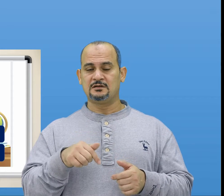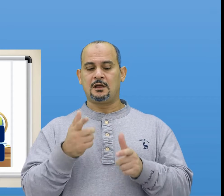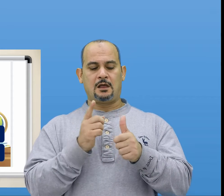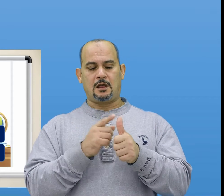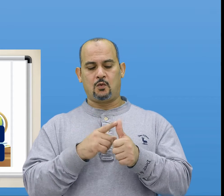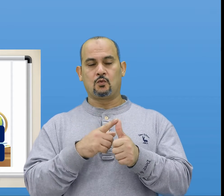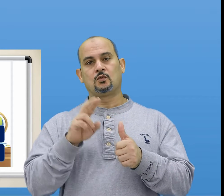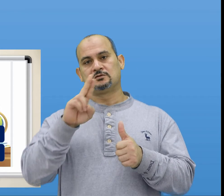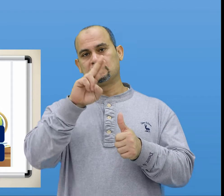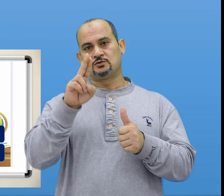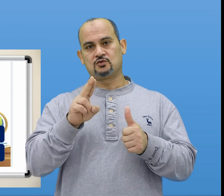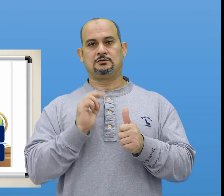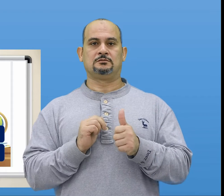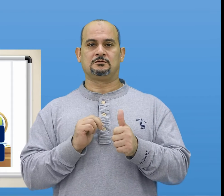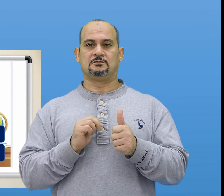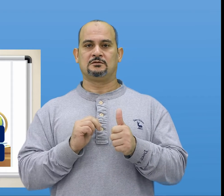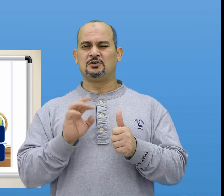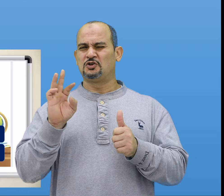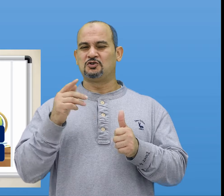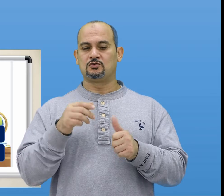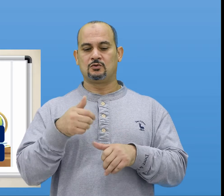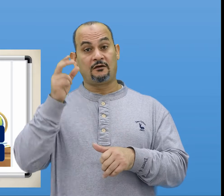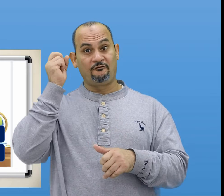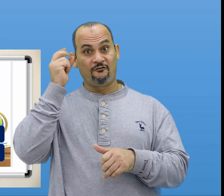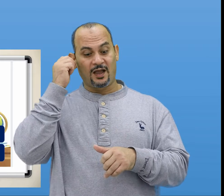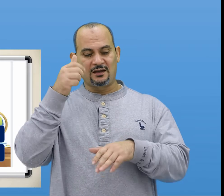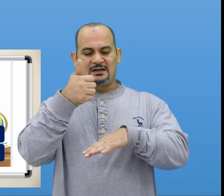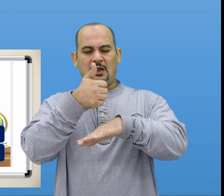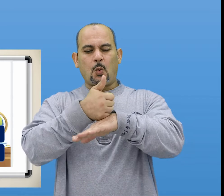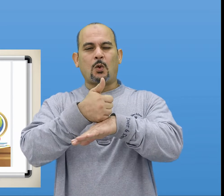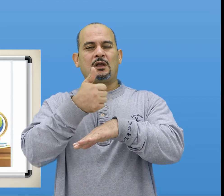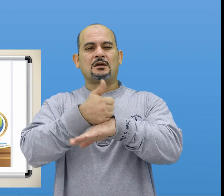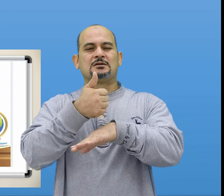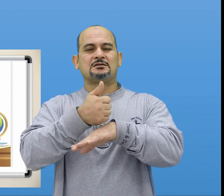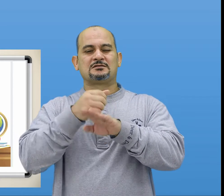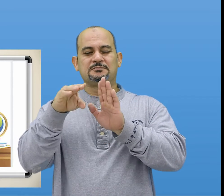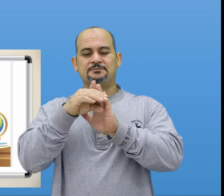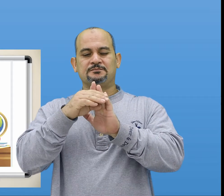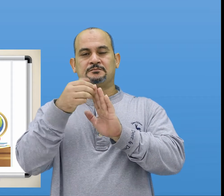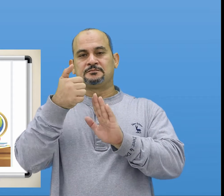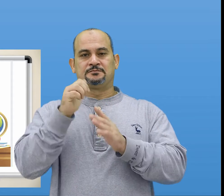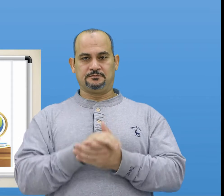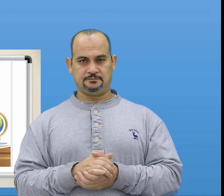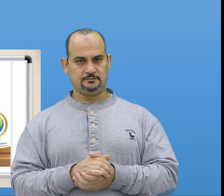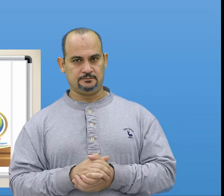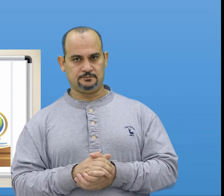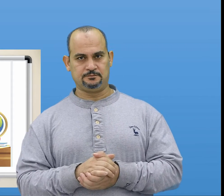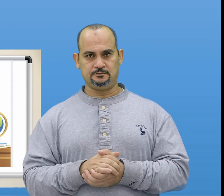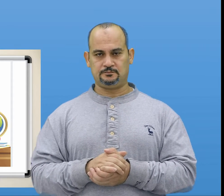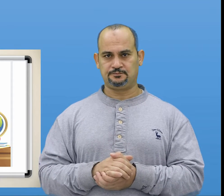real friendship can last for good. They last forever. Now, let's move along with the next word. We